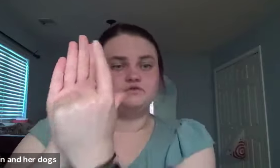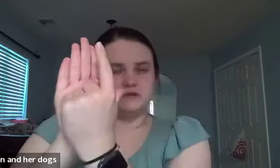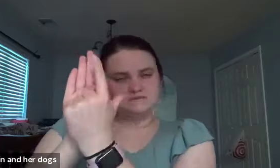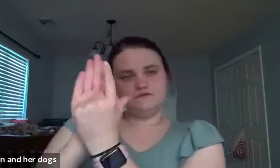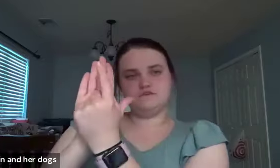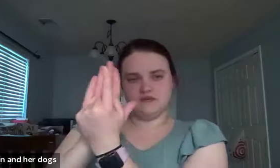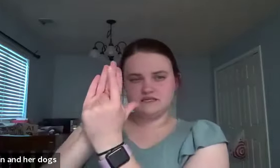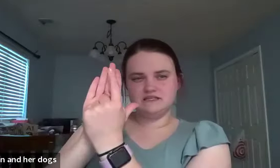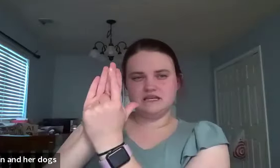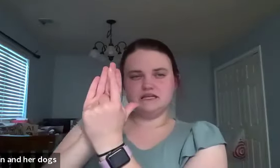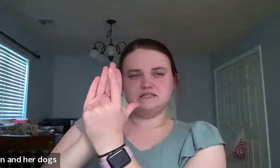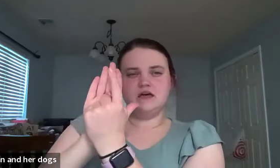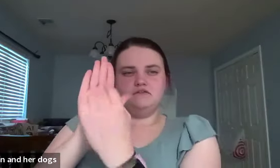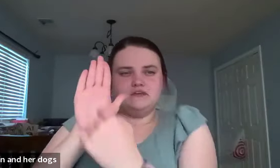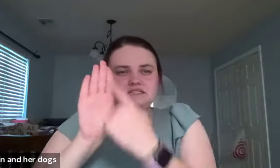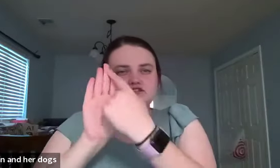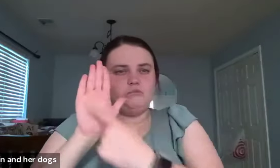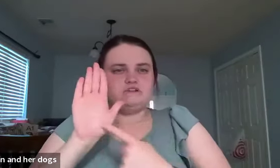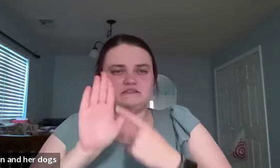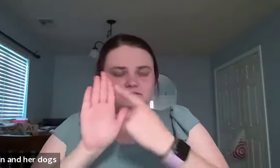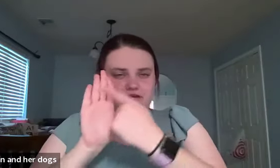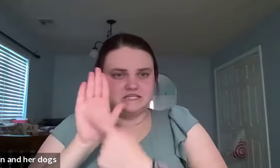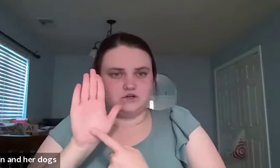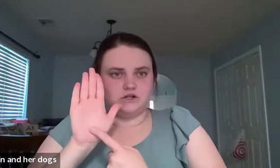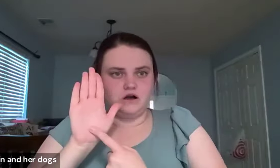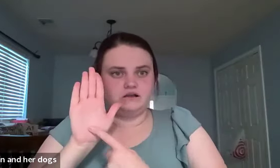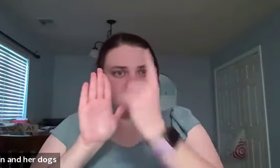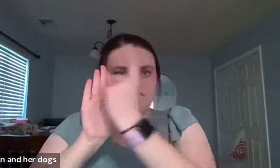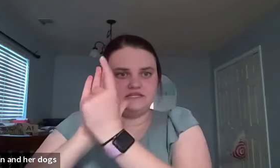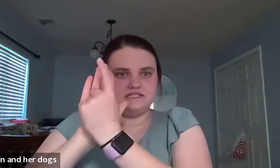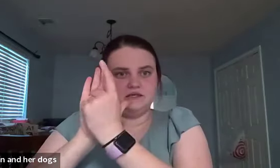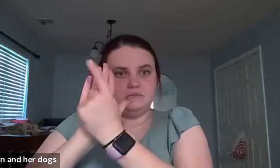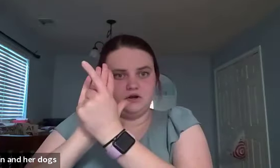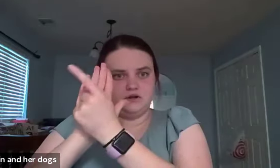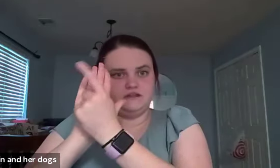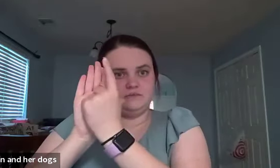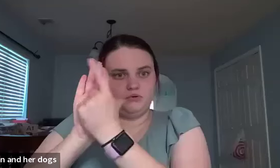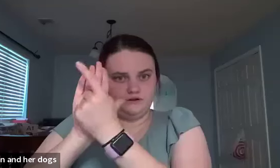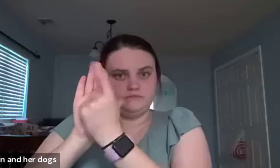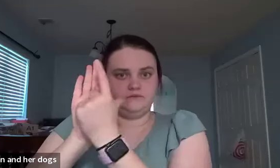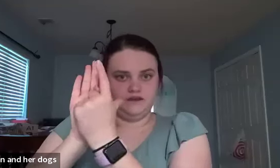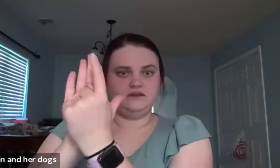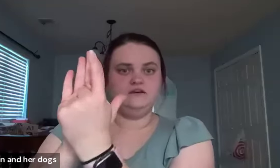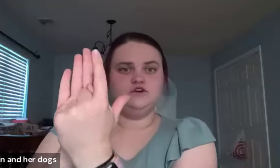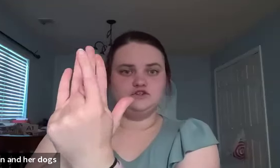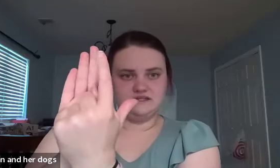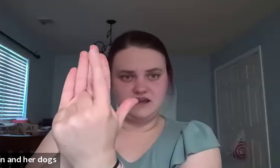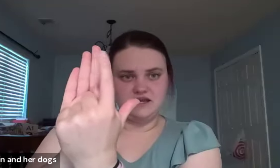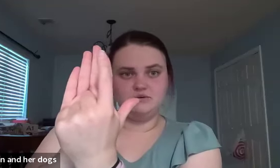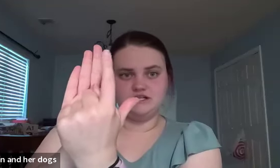the reason for this is almost like the face of your clock, and this is the marker, like the pointer. Okay. So the tiny one